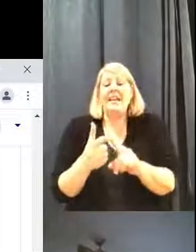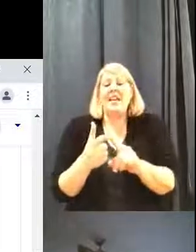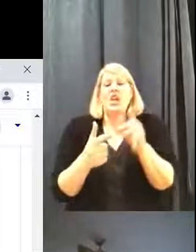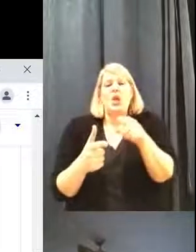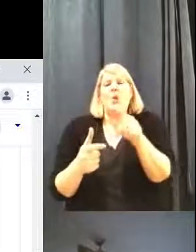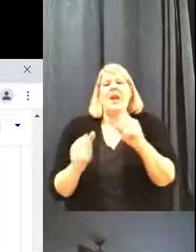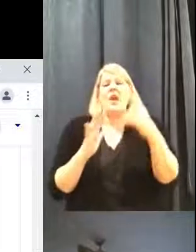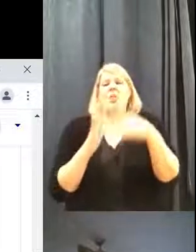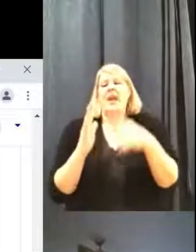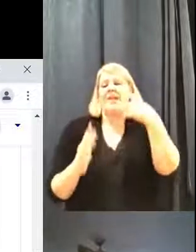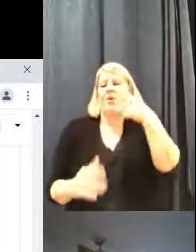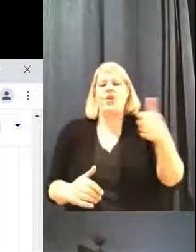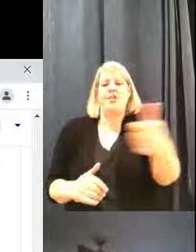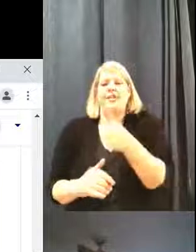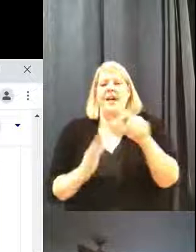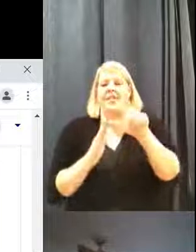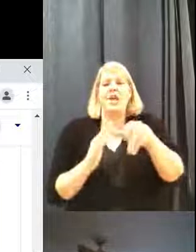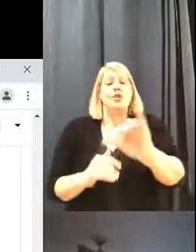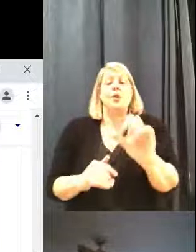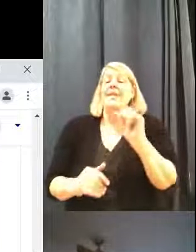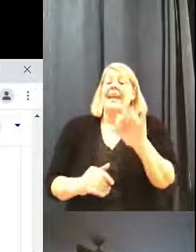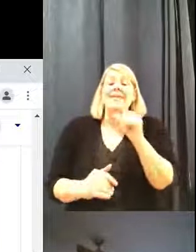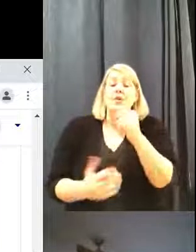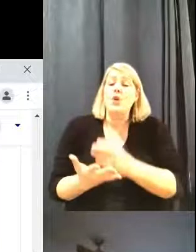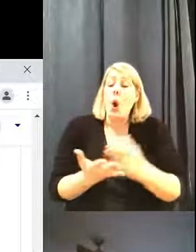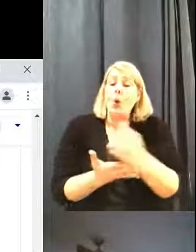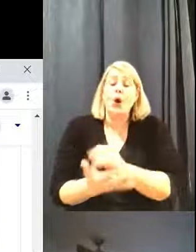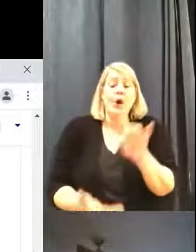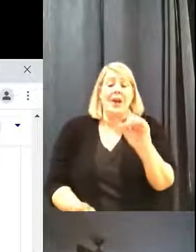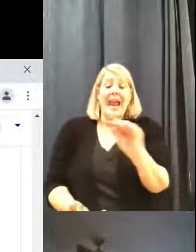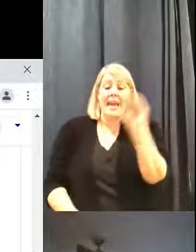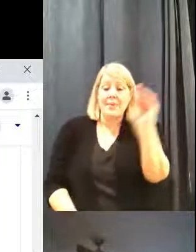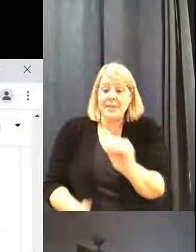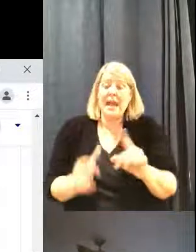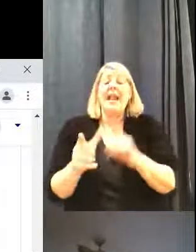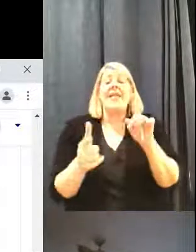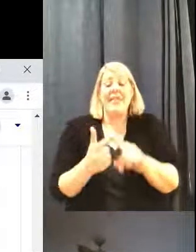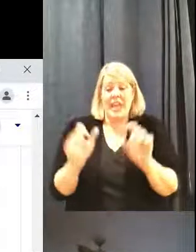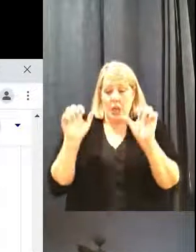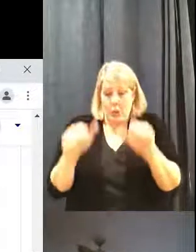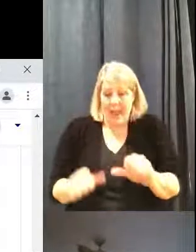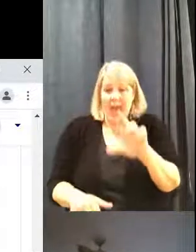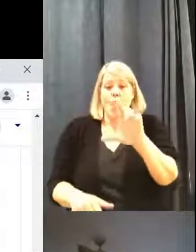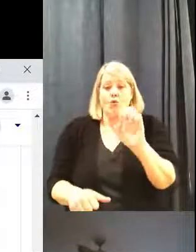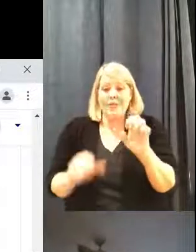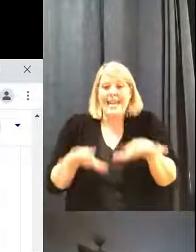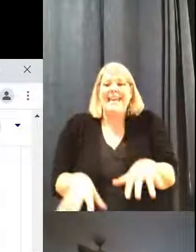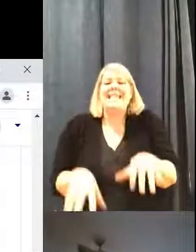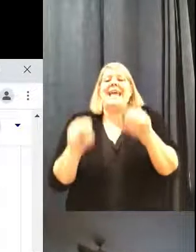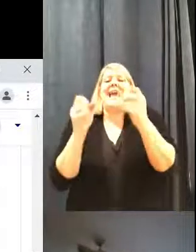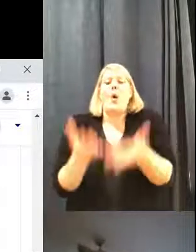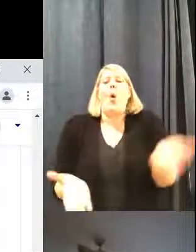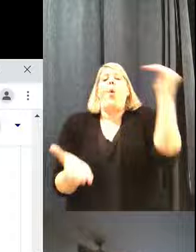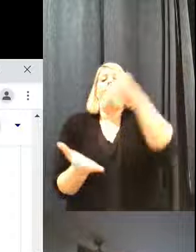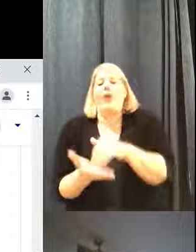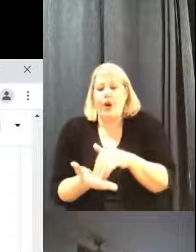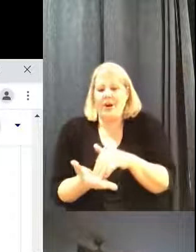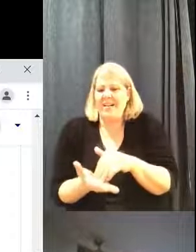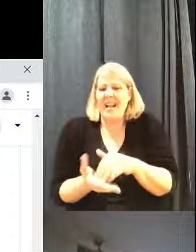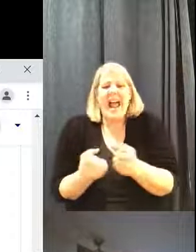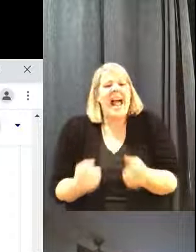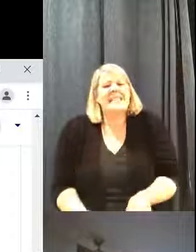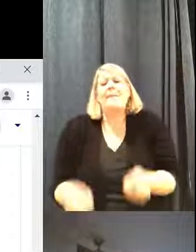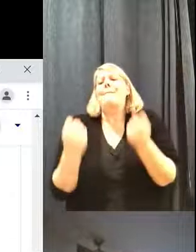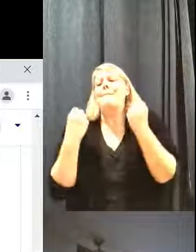screen. If they do not get the 80% required, they can go back and retake the course as many times as they need to until they have mastered the